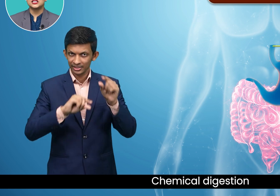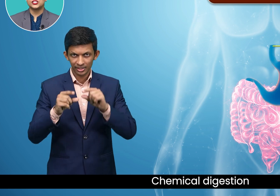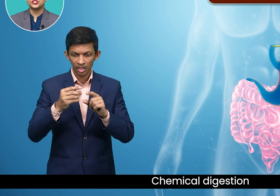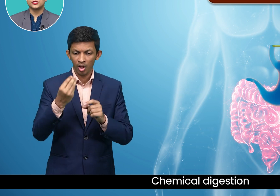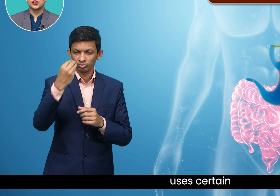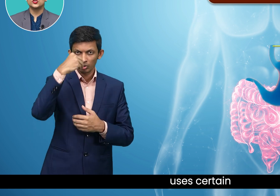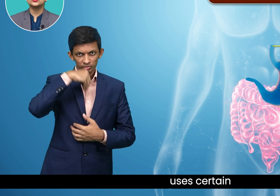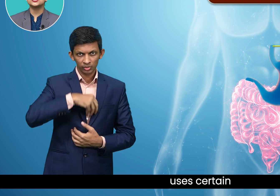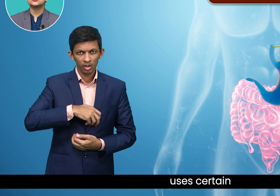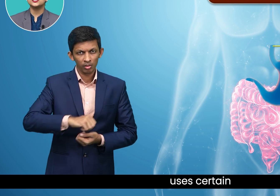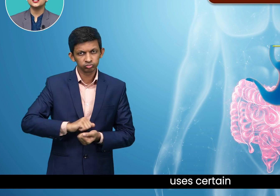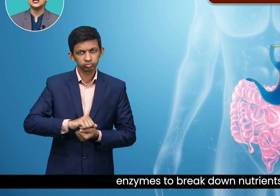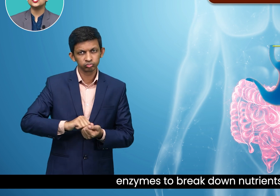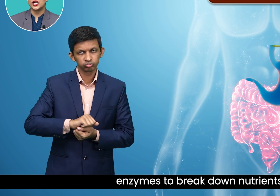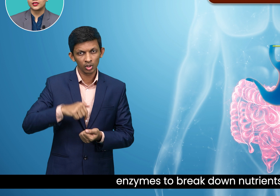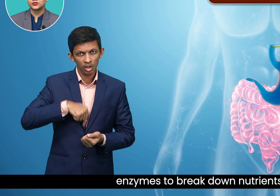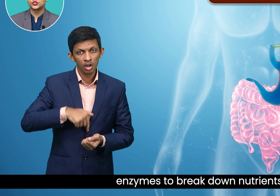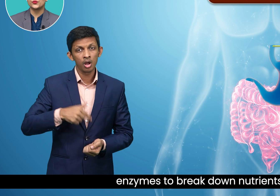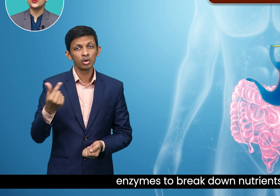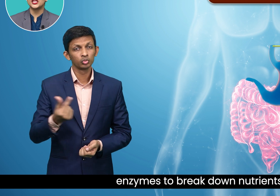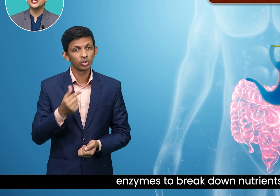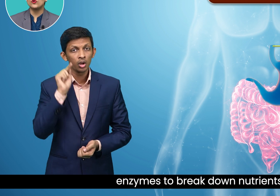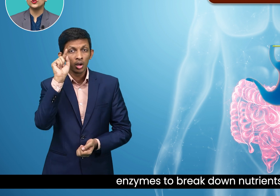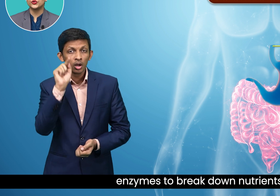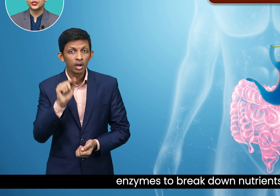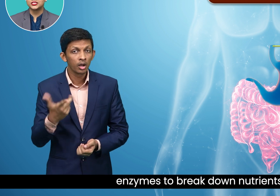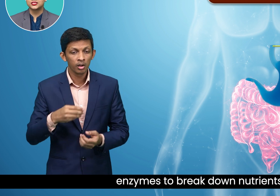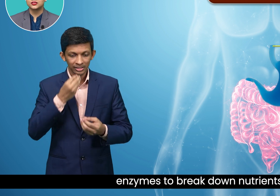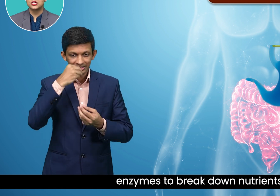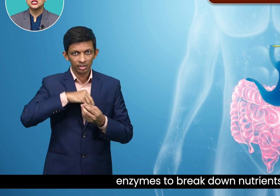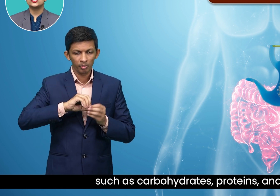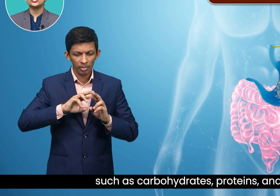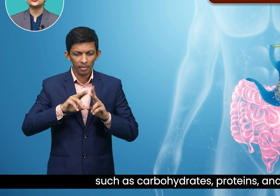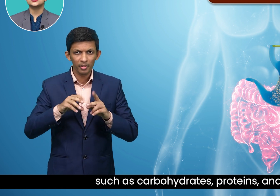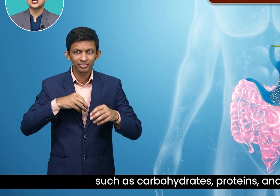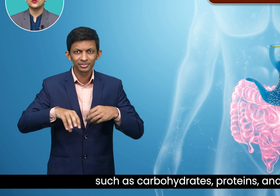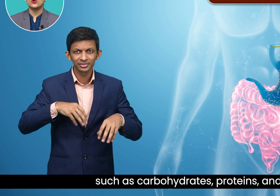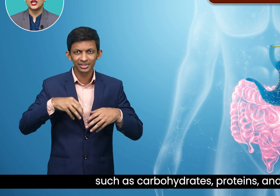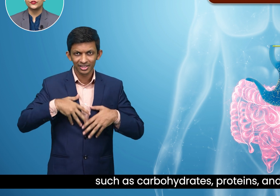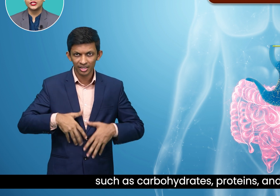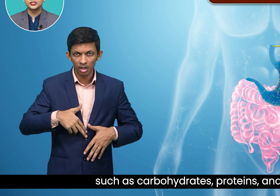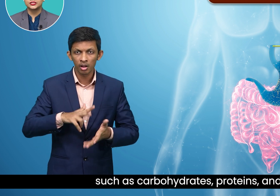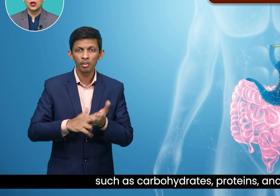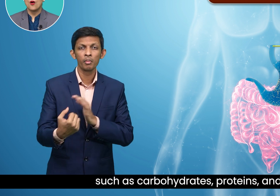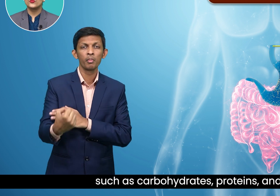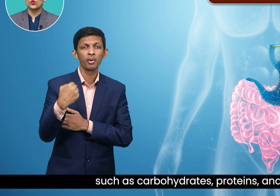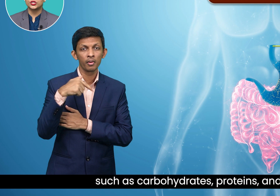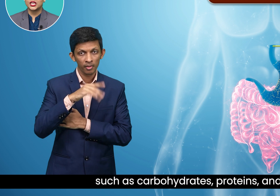Chemical digestion uses certain enzymes to break down nutrients such as